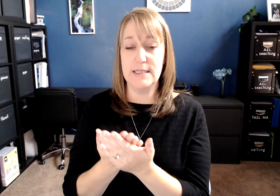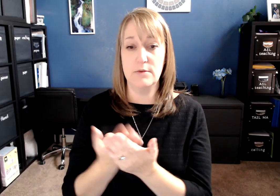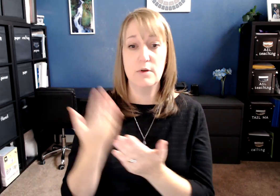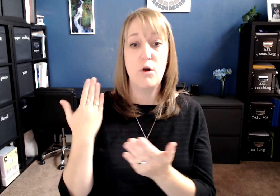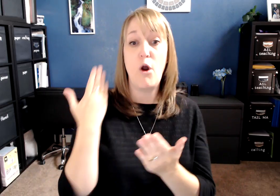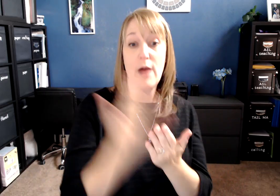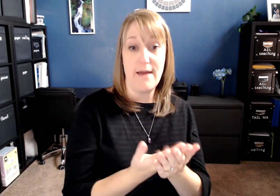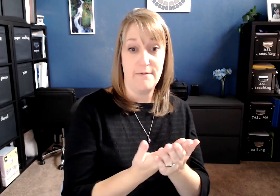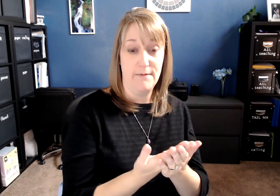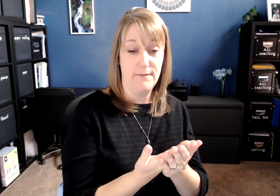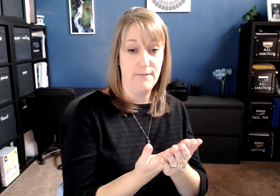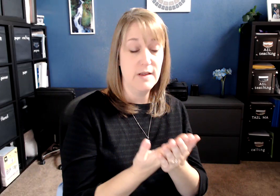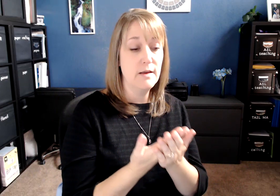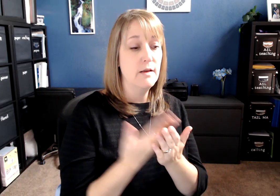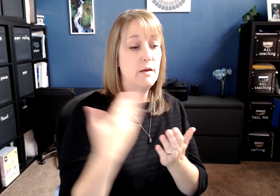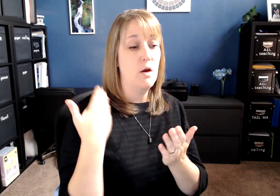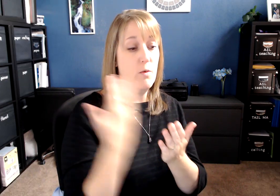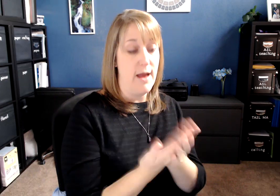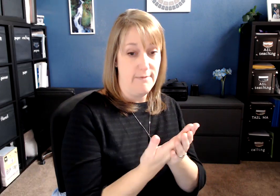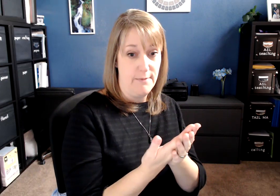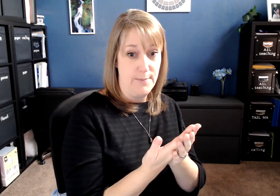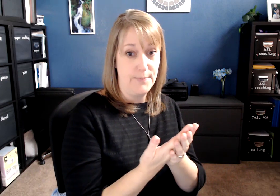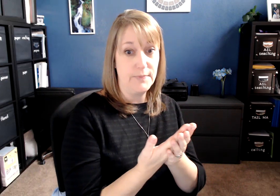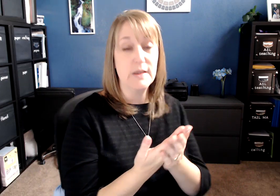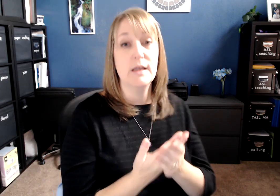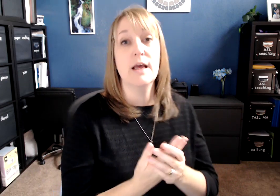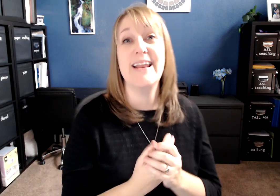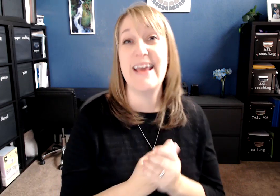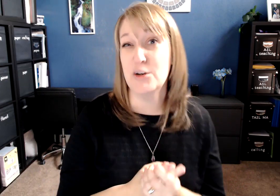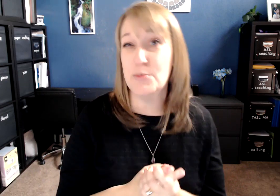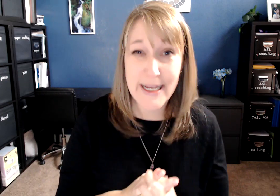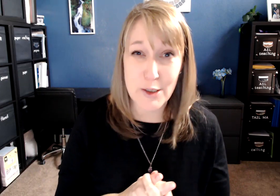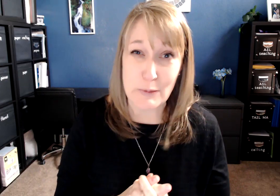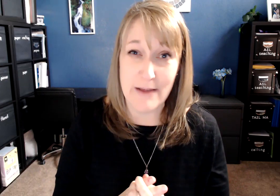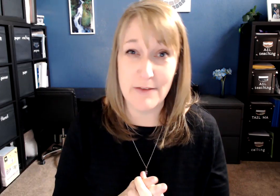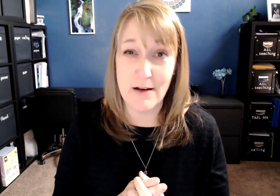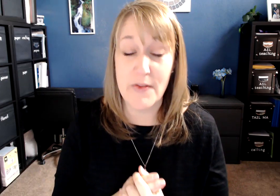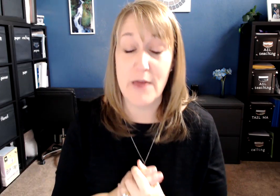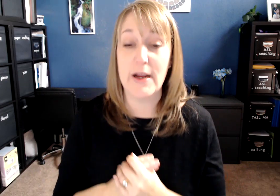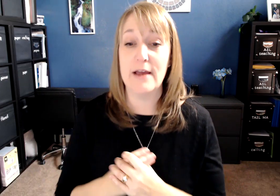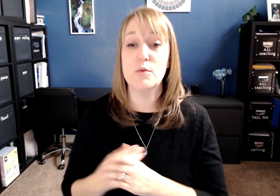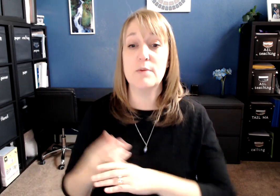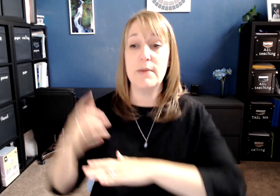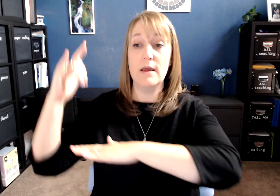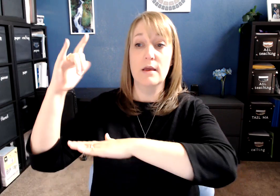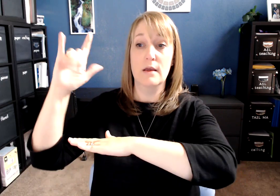down. Arrive. Arrive. An airplane arriving, on the other hand, would be